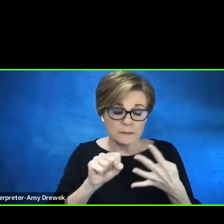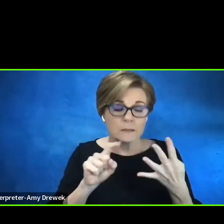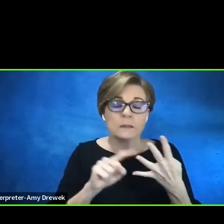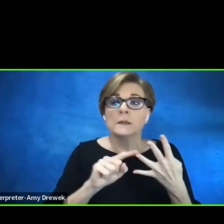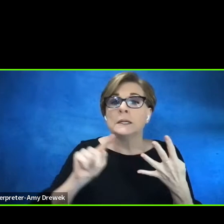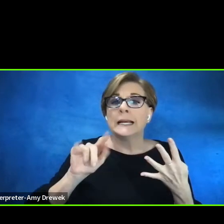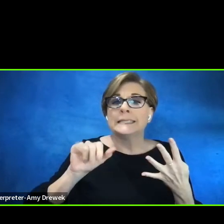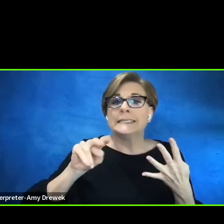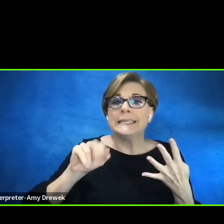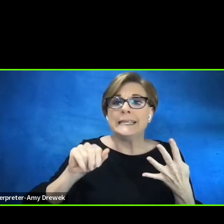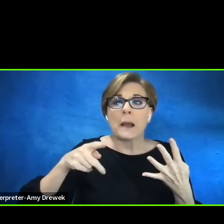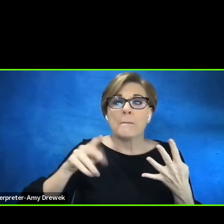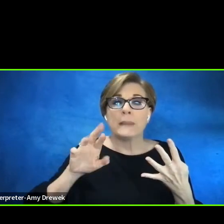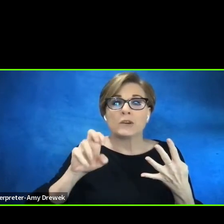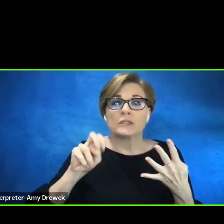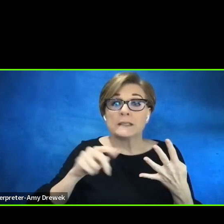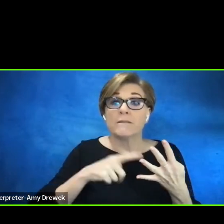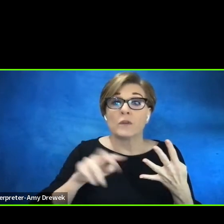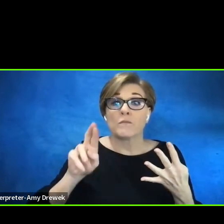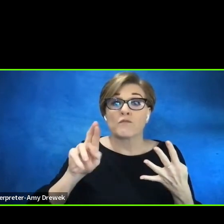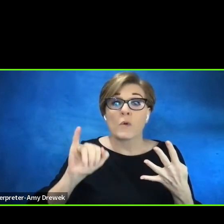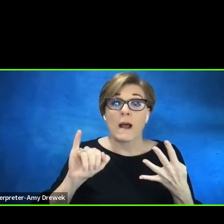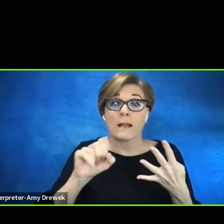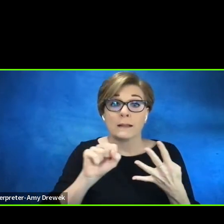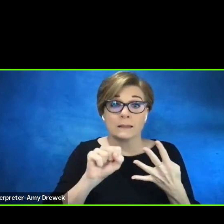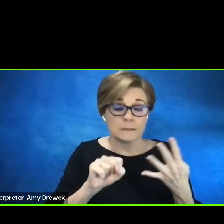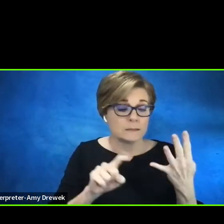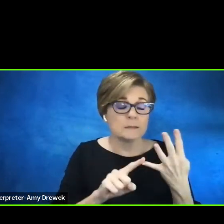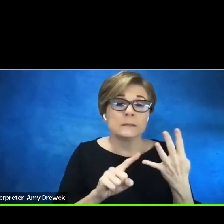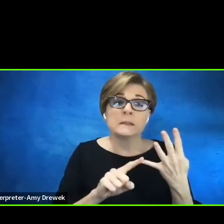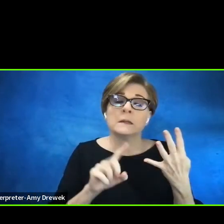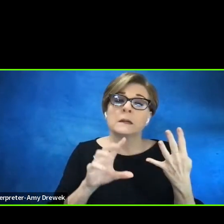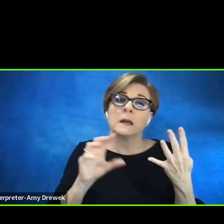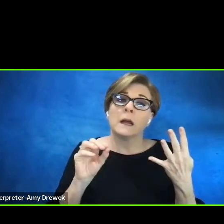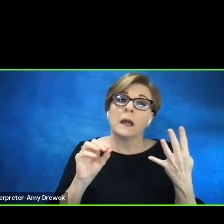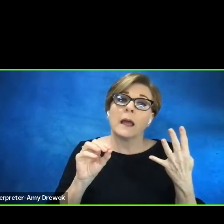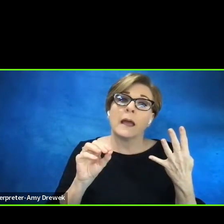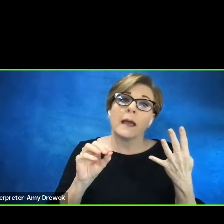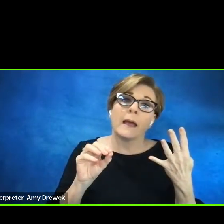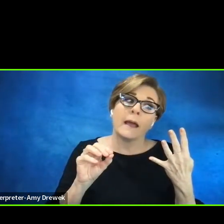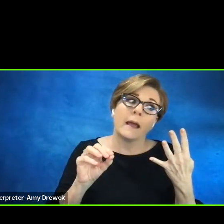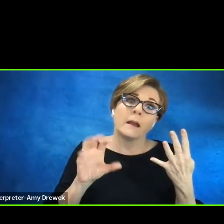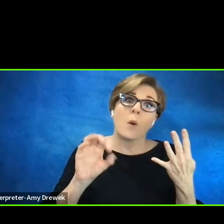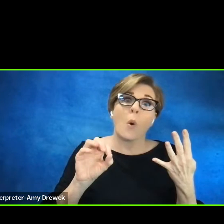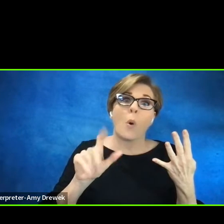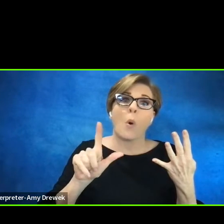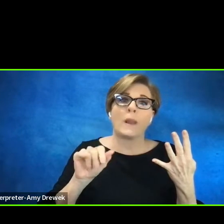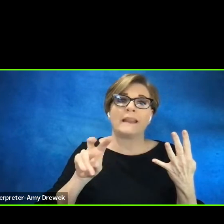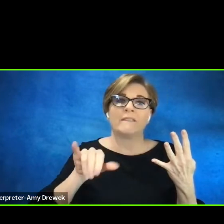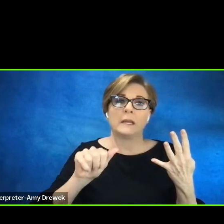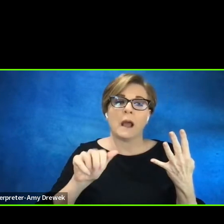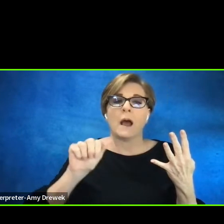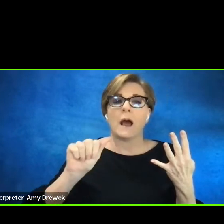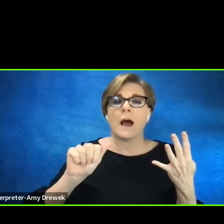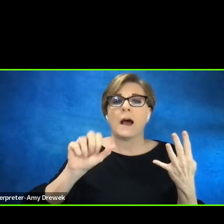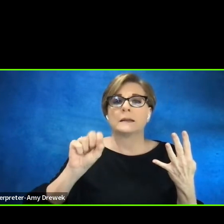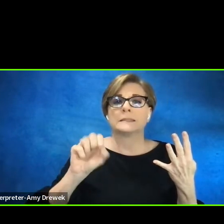Tina Pedersen from Rhode Island, and Olivia Asuncion from